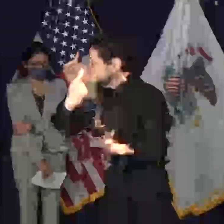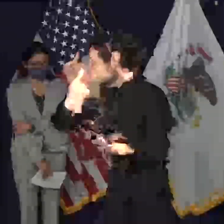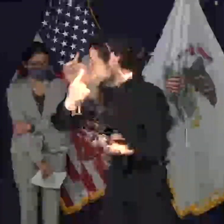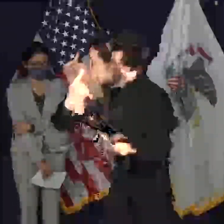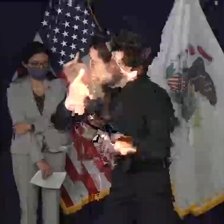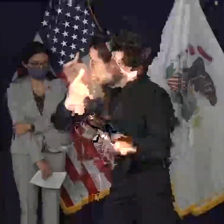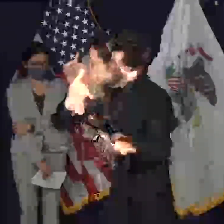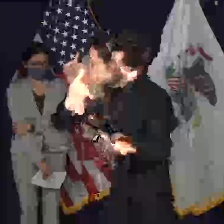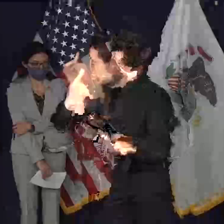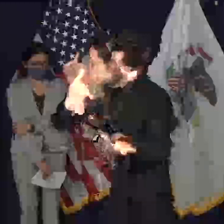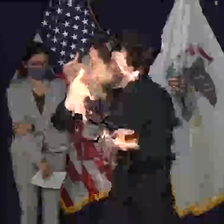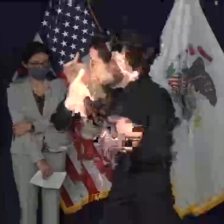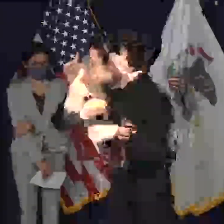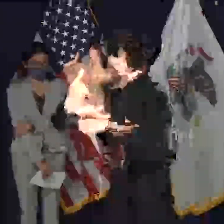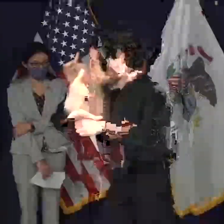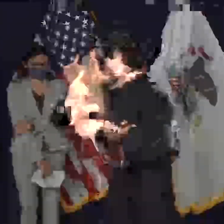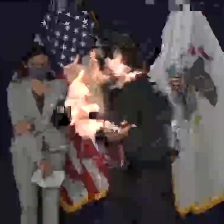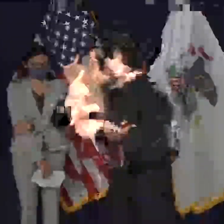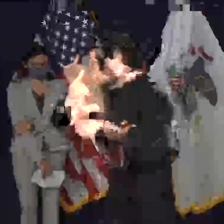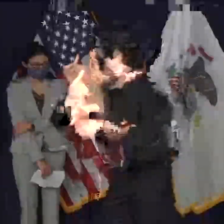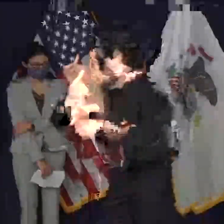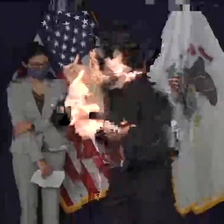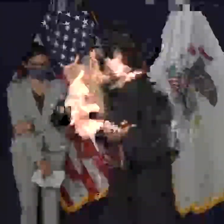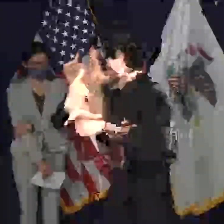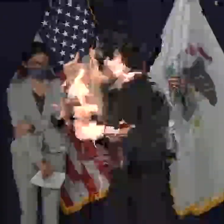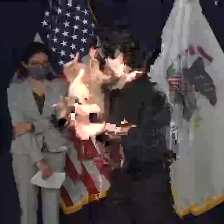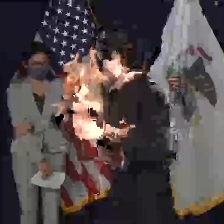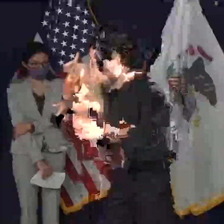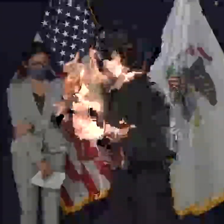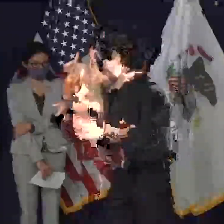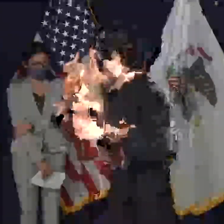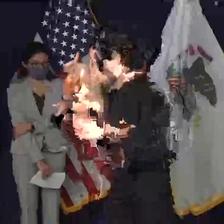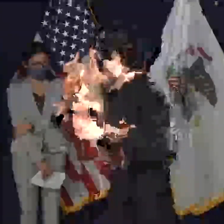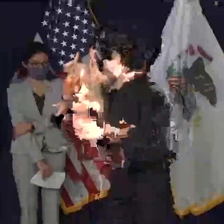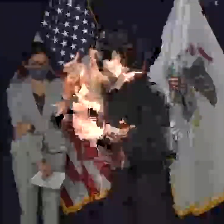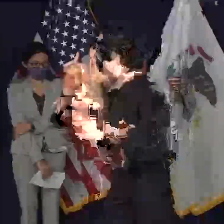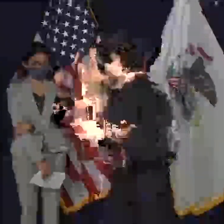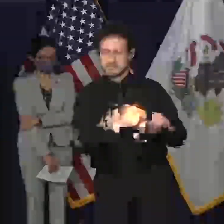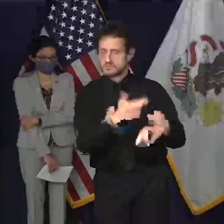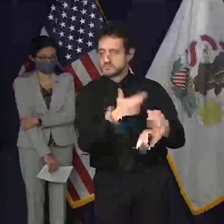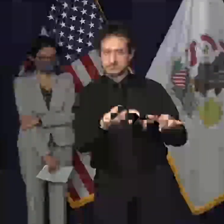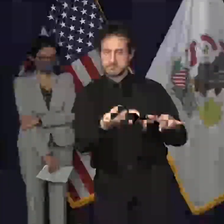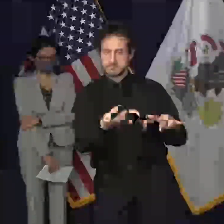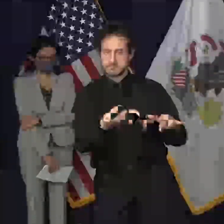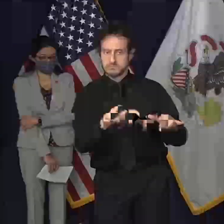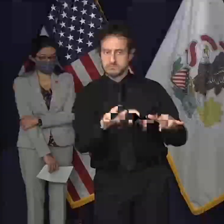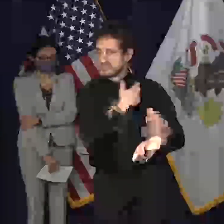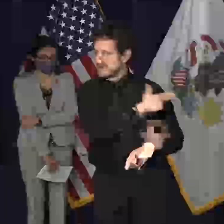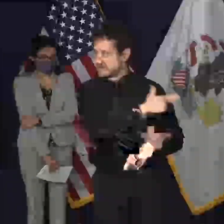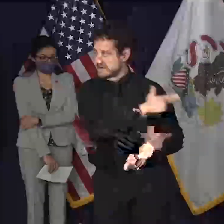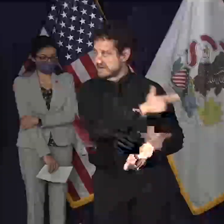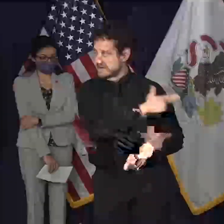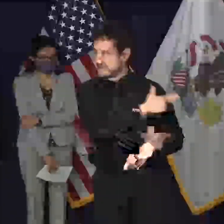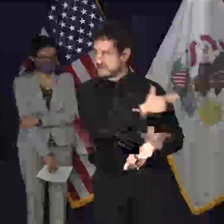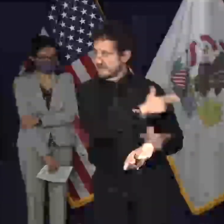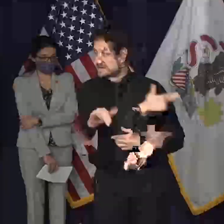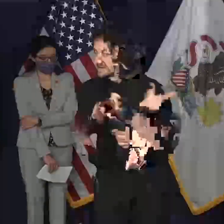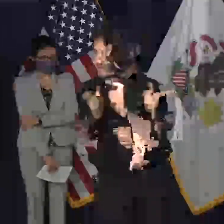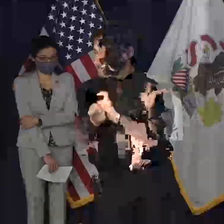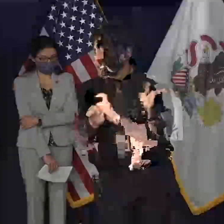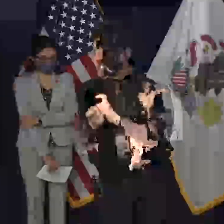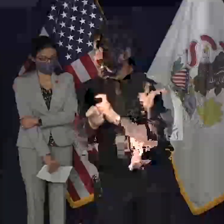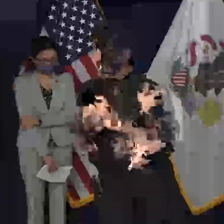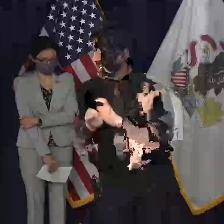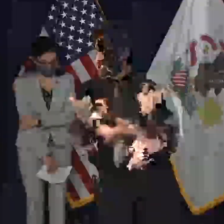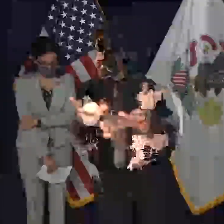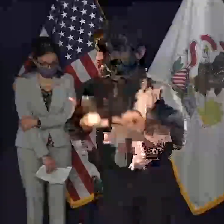the hospital. So assuming we had the same mix of people getting tests, that could be the same. But again, as the